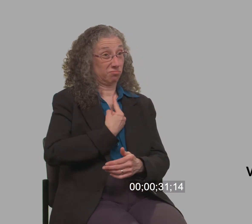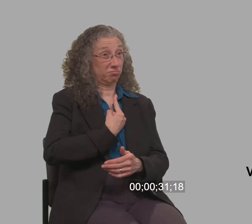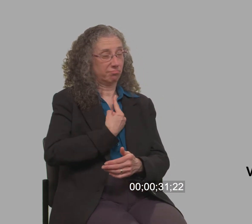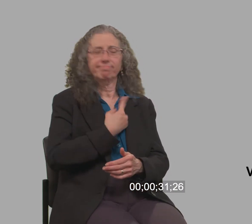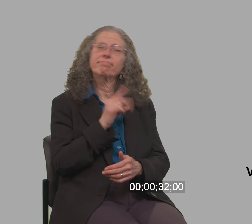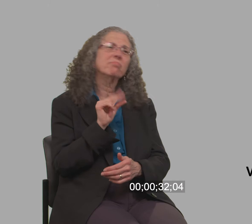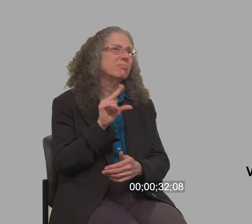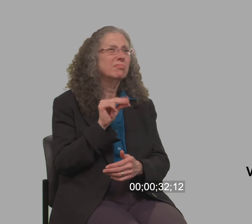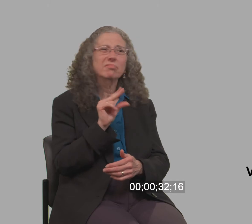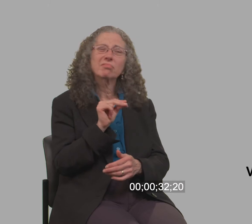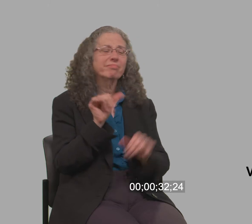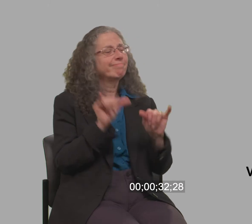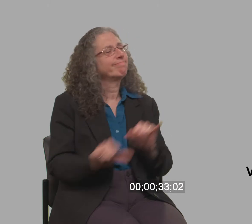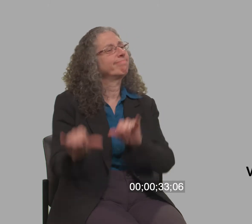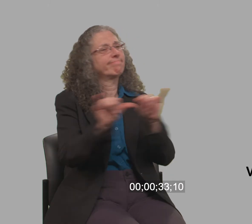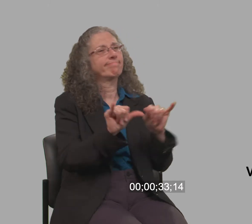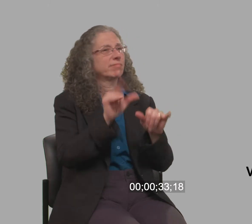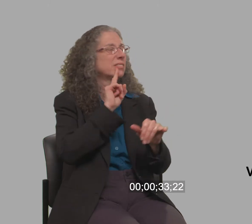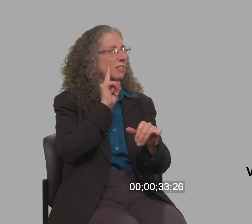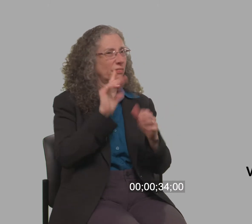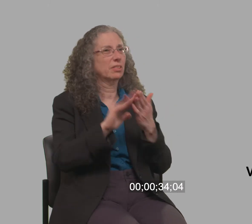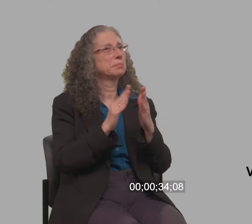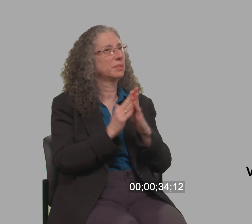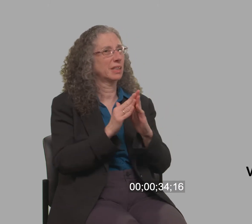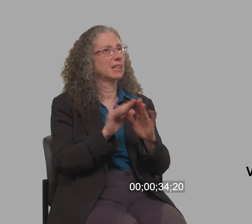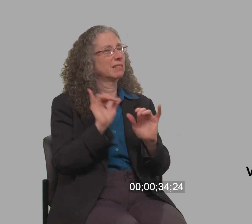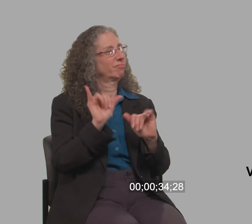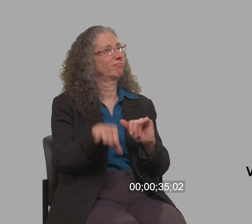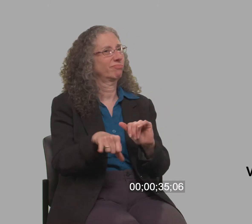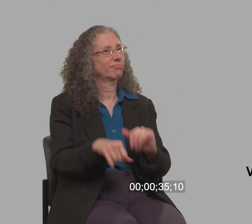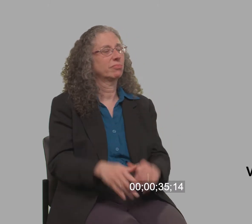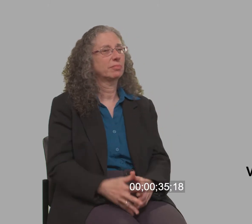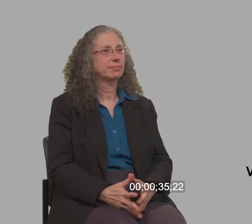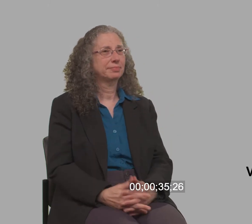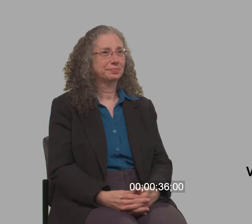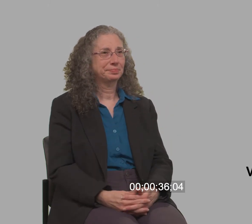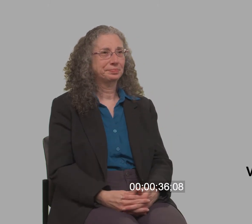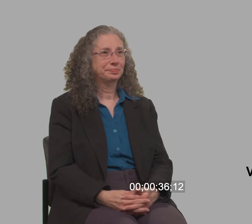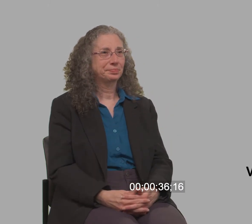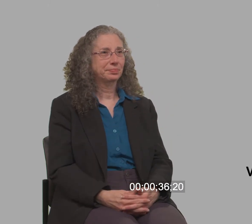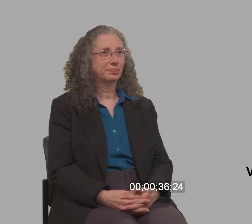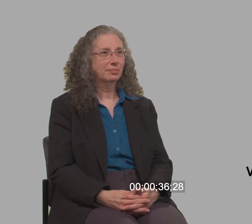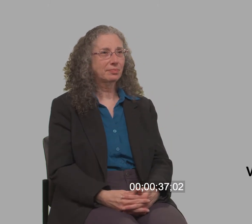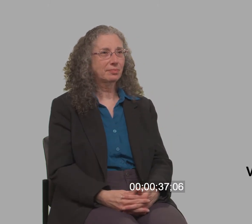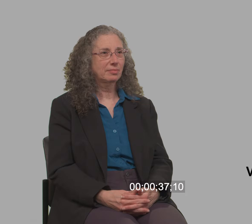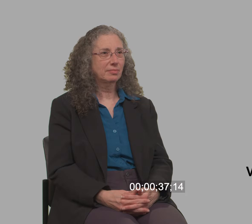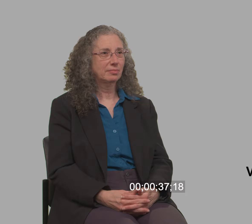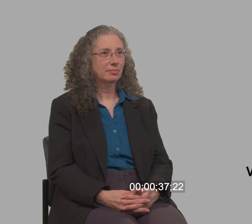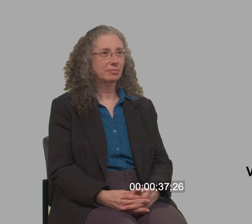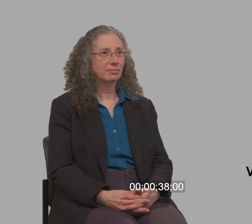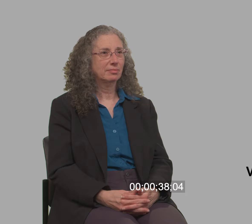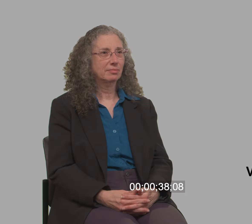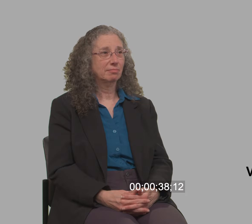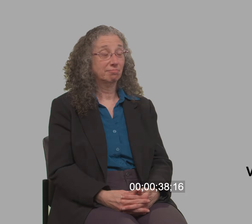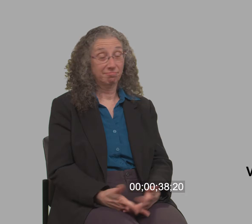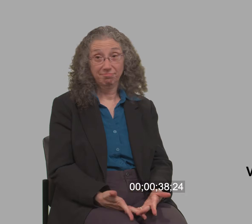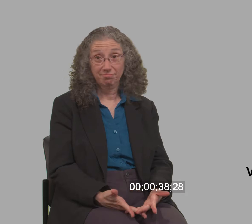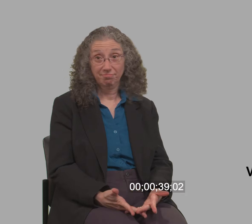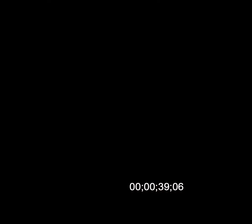violated. That experience is not something that has only happened to me, but something that's shared by members of the deaf community often.